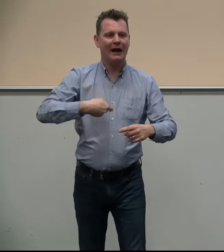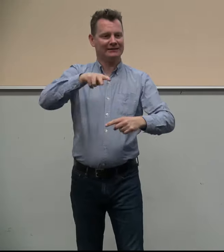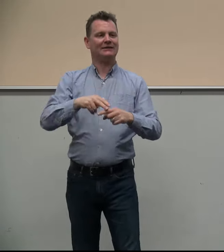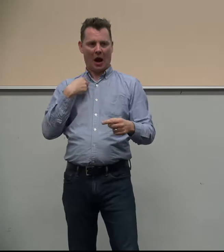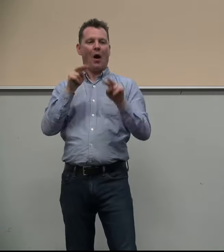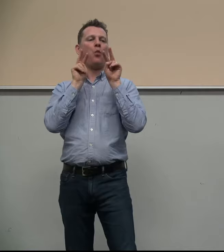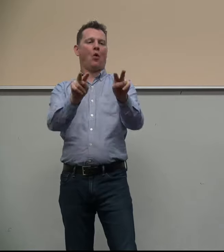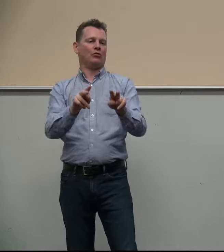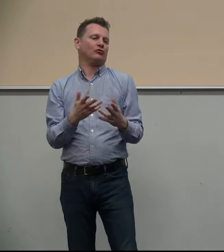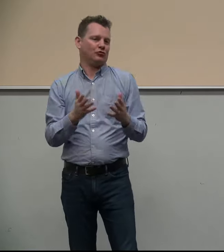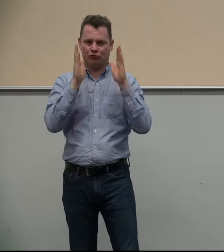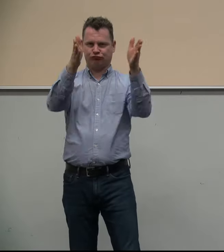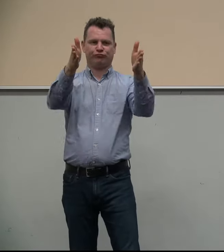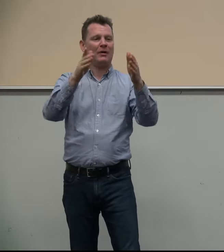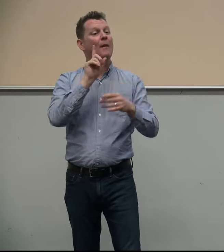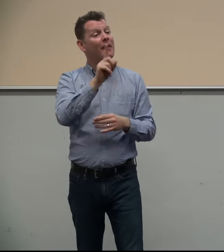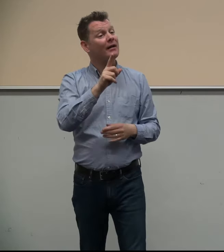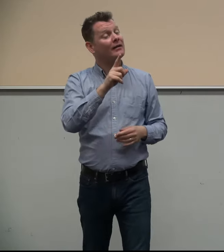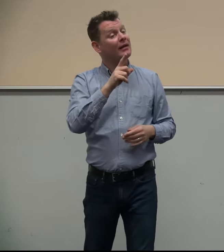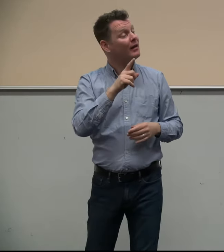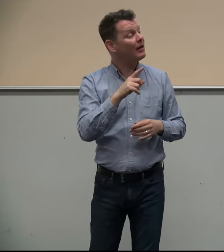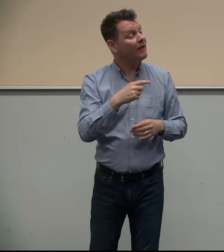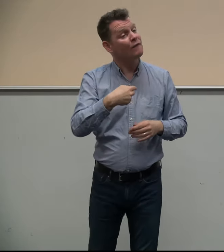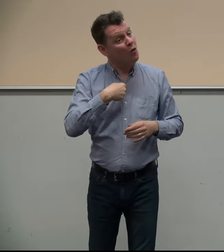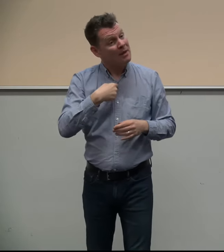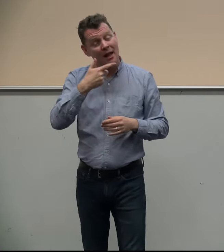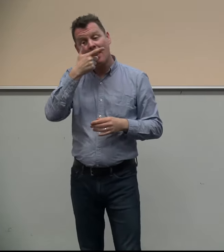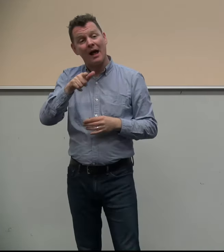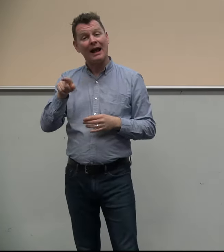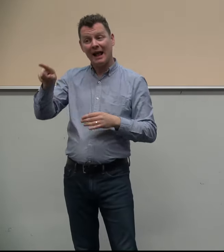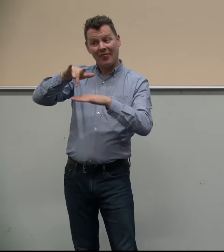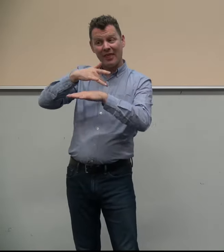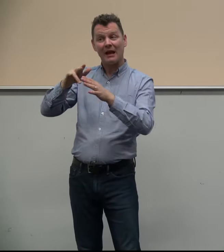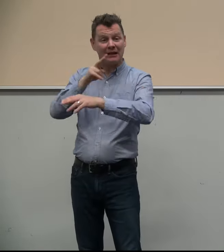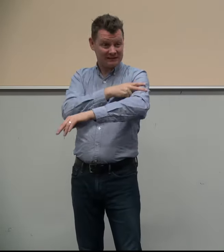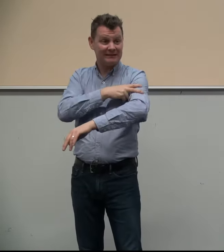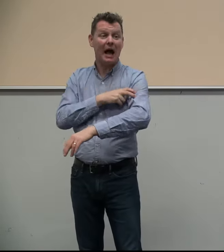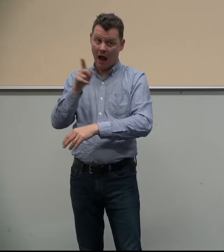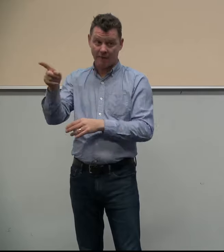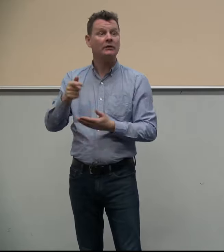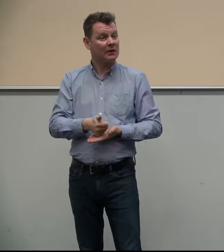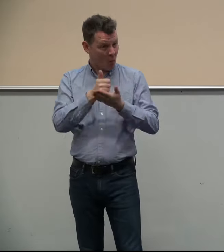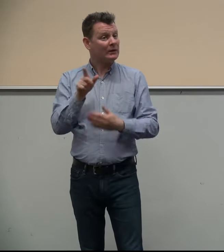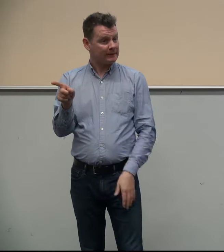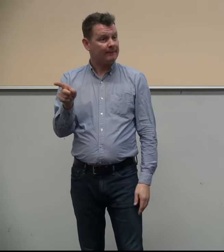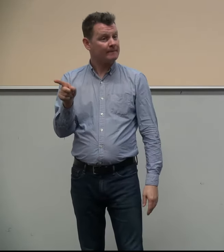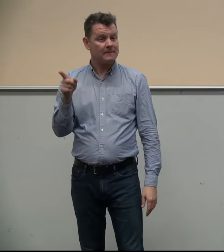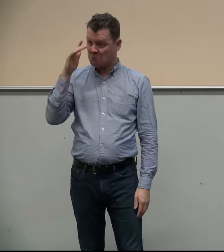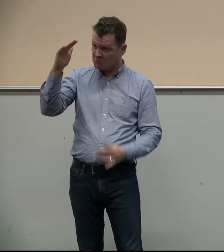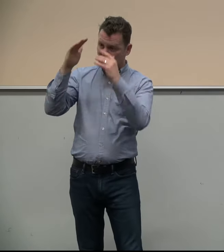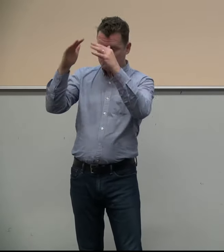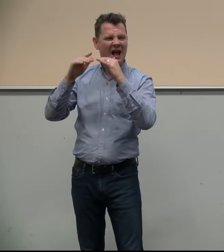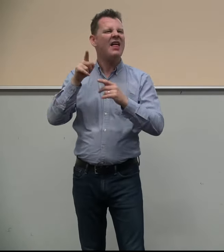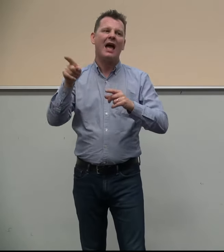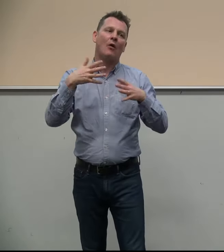Fortunately, the theatre staff that I worked with are very supportive of these ideas. I think it's clear from some of the things I've said that they've got a lot